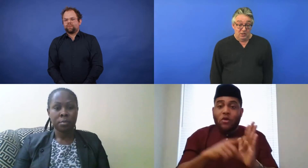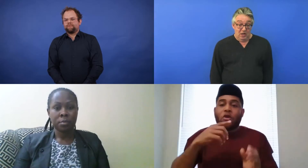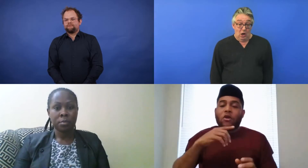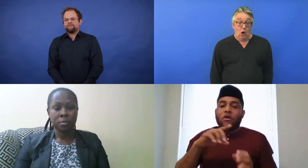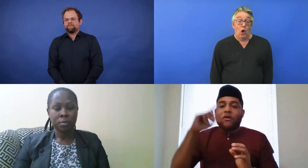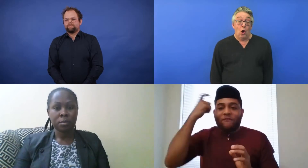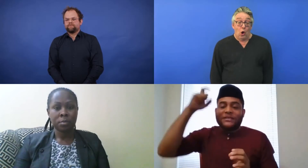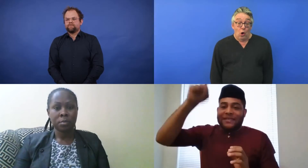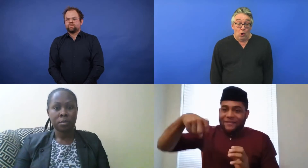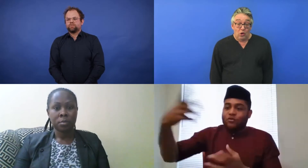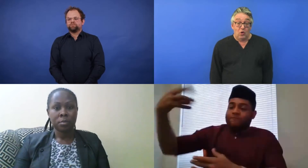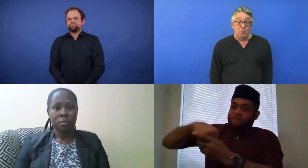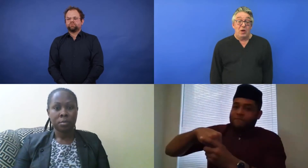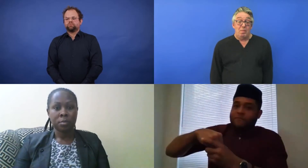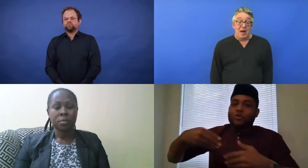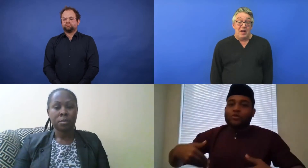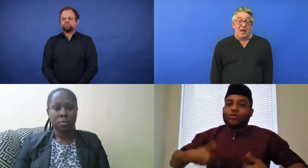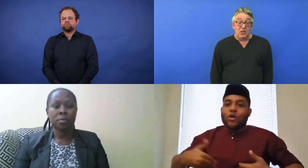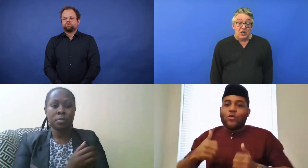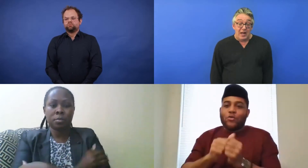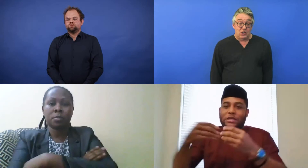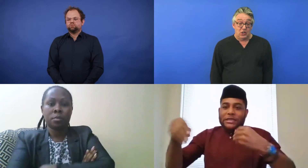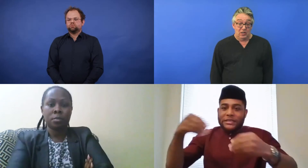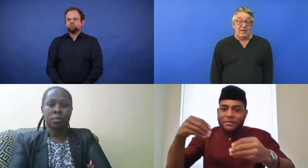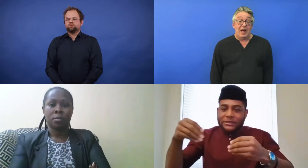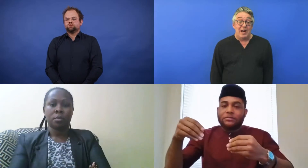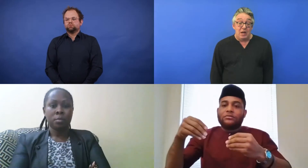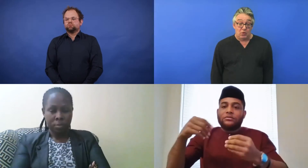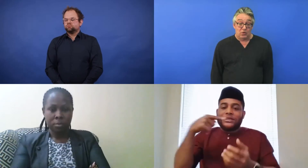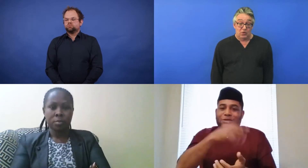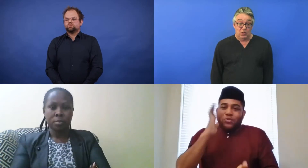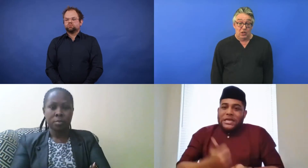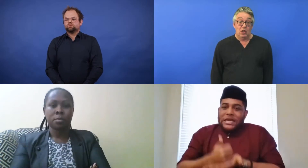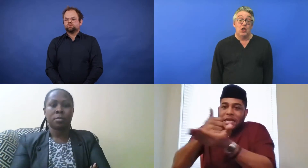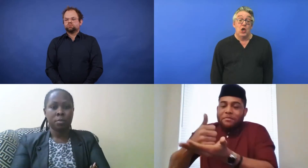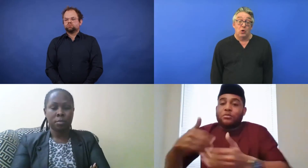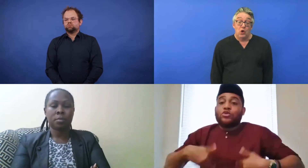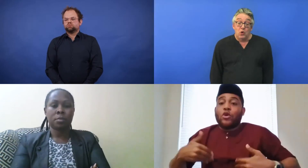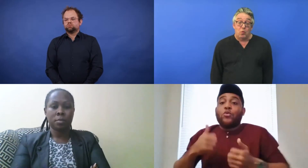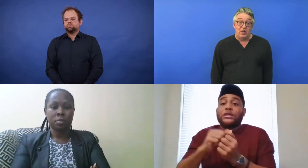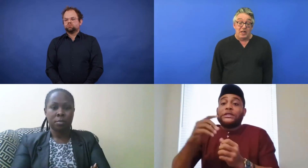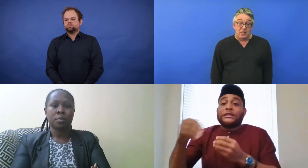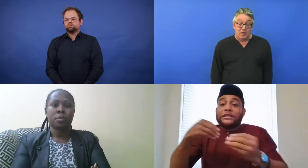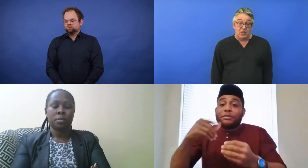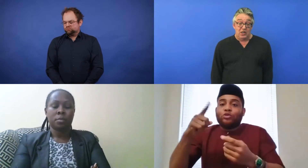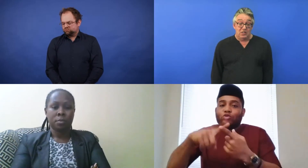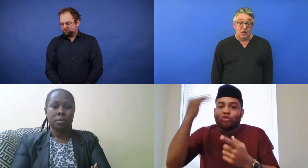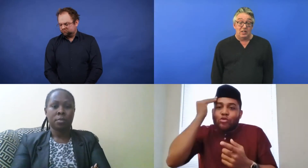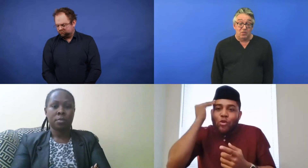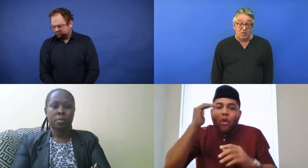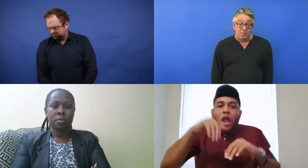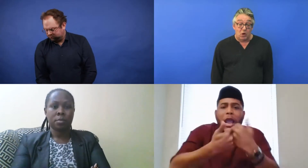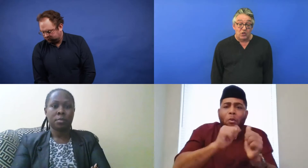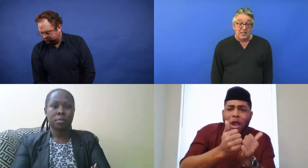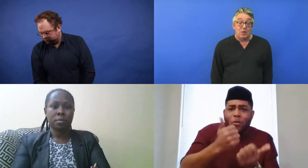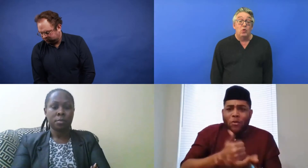governments could prepare legislation that enables youth with disabilities to get